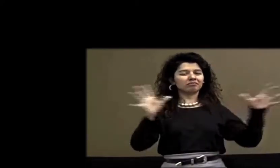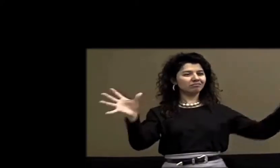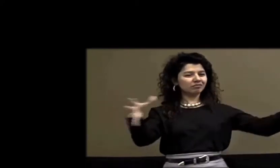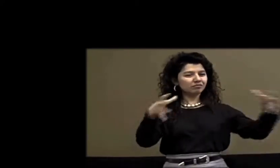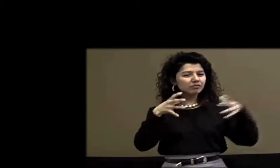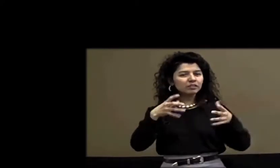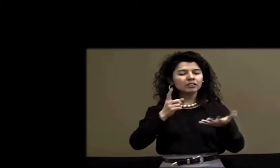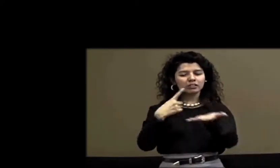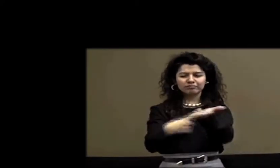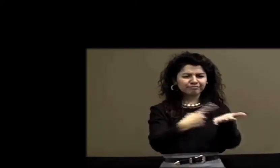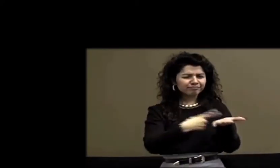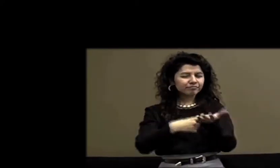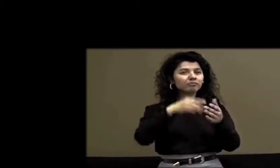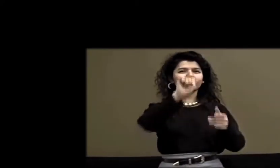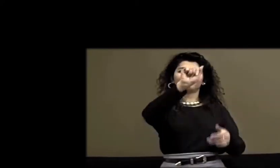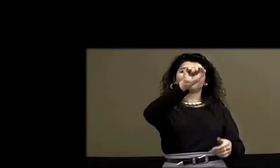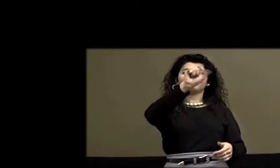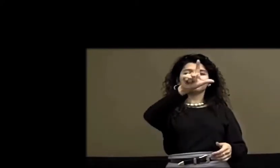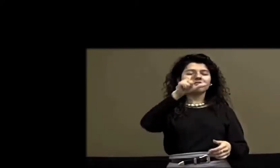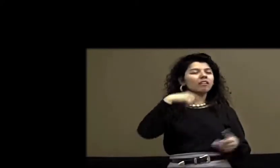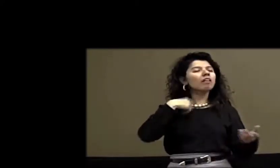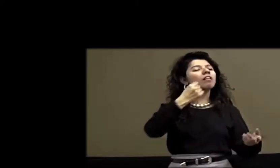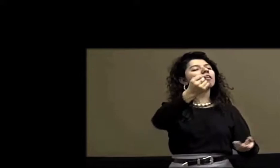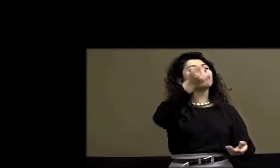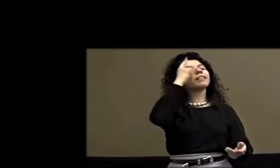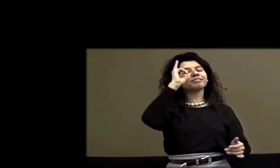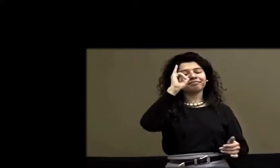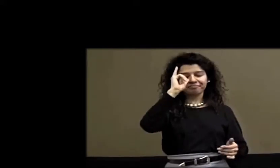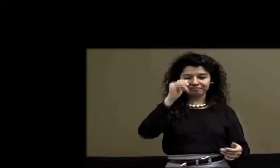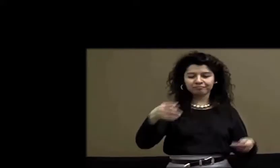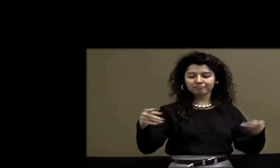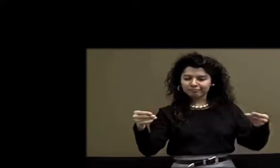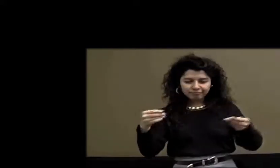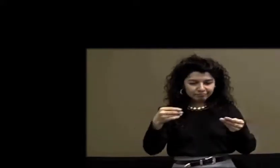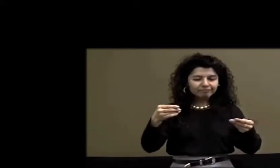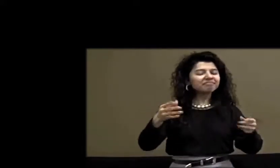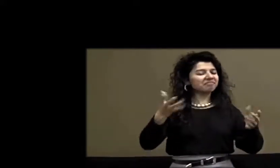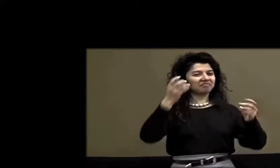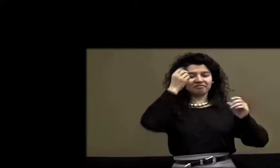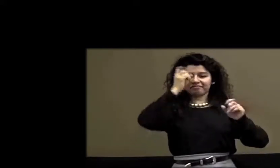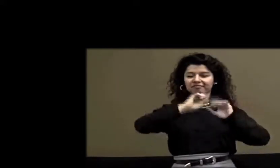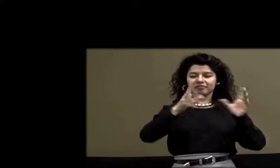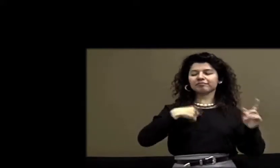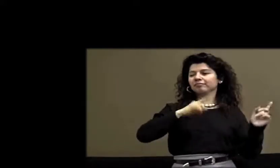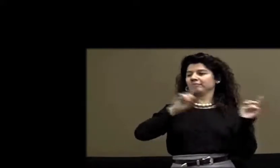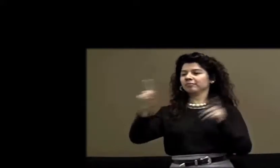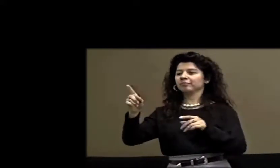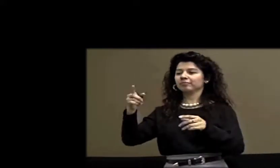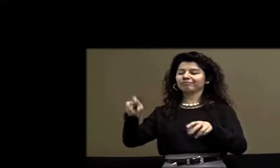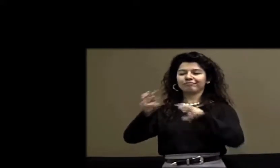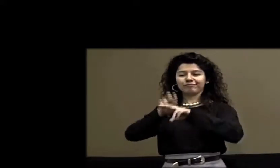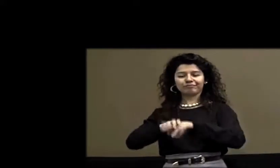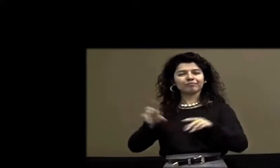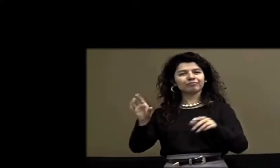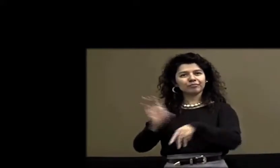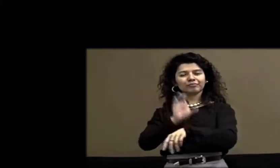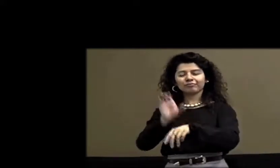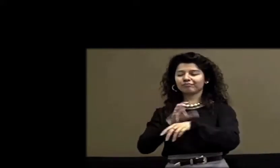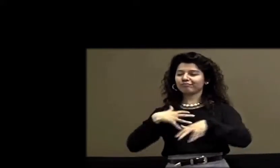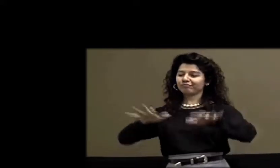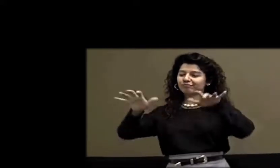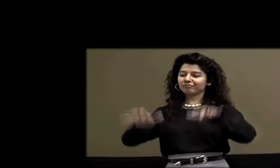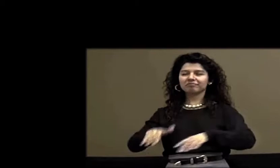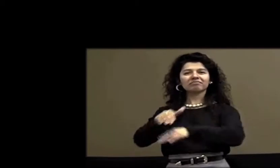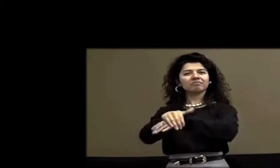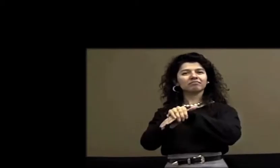wants from the assignment, I'll bring it to my classmates and we'll discuss it in ASL so we can understand more clearly. Once the assignment is clear, I go sit